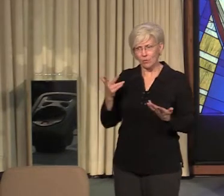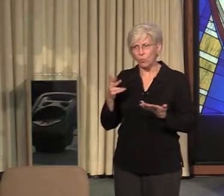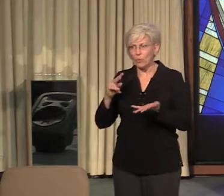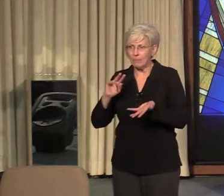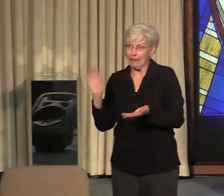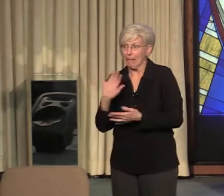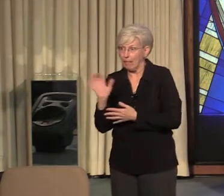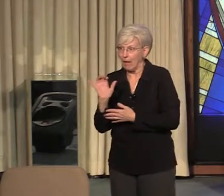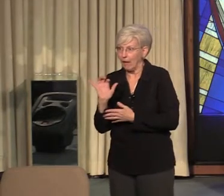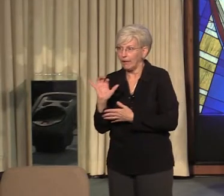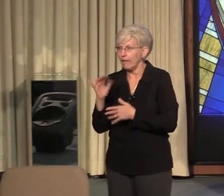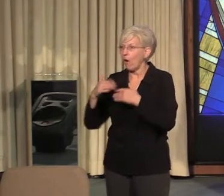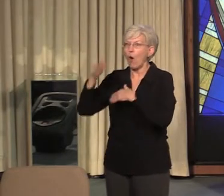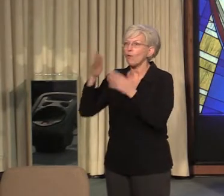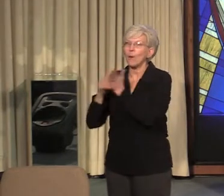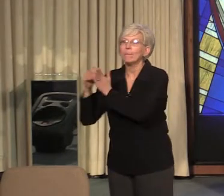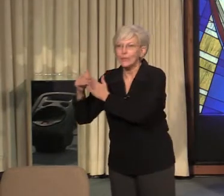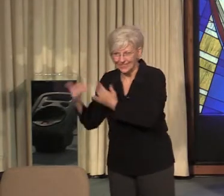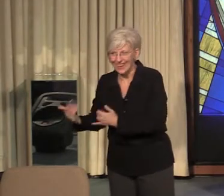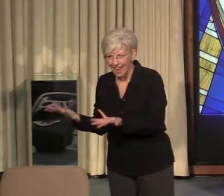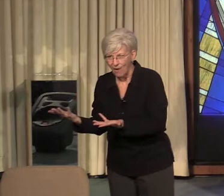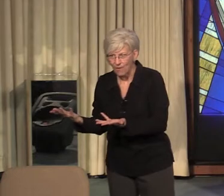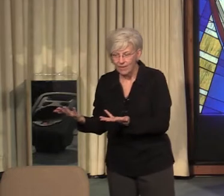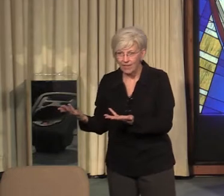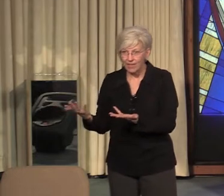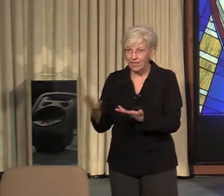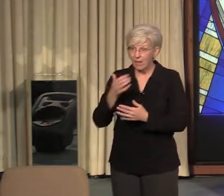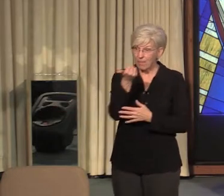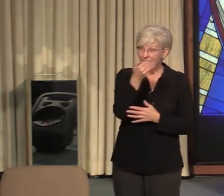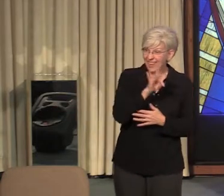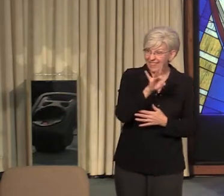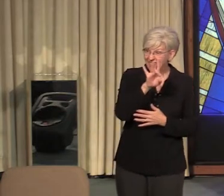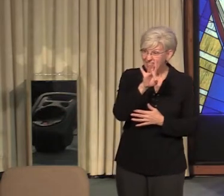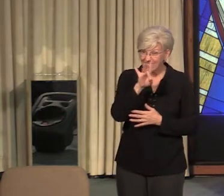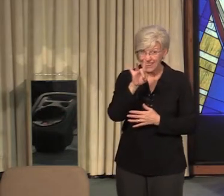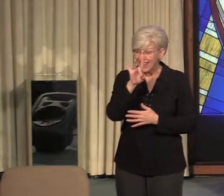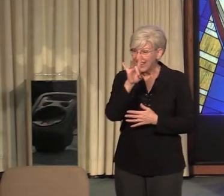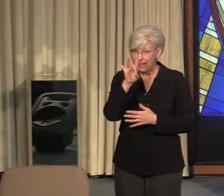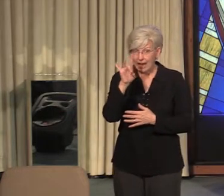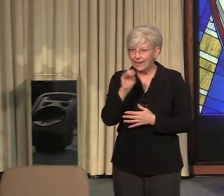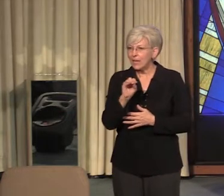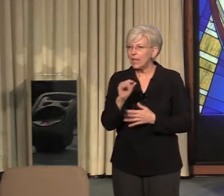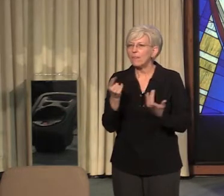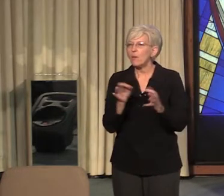By 1890, they were worth nothing.